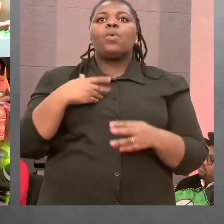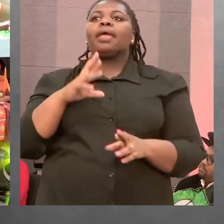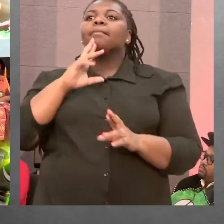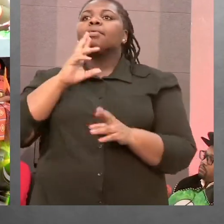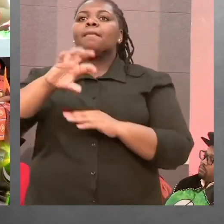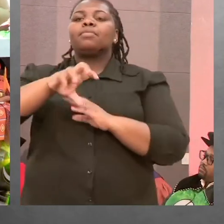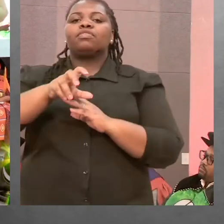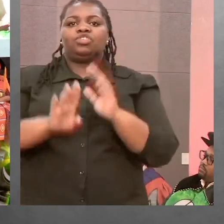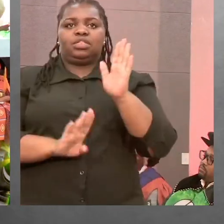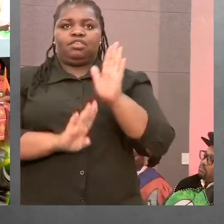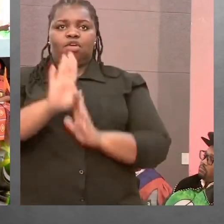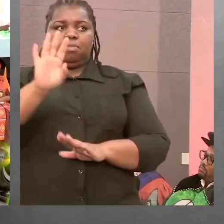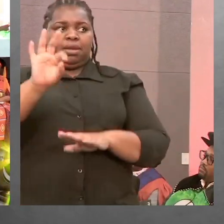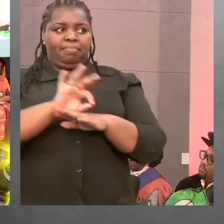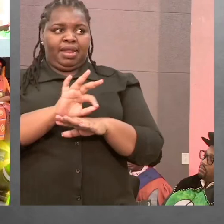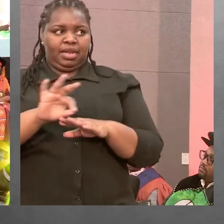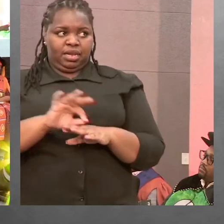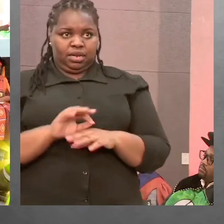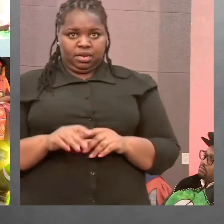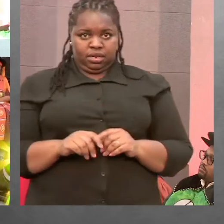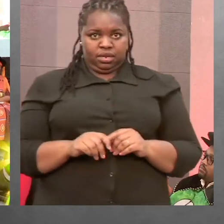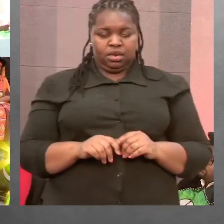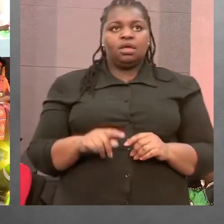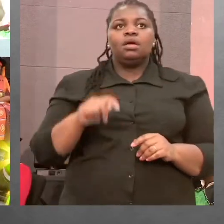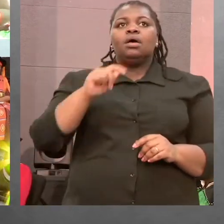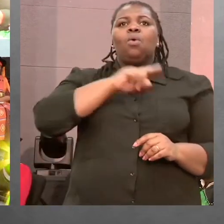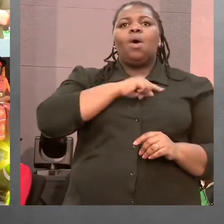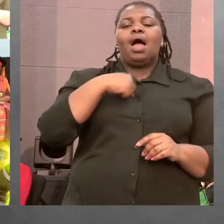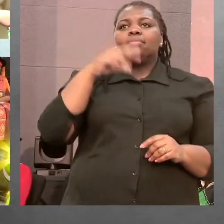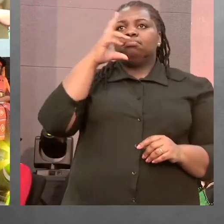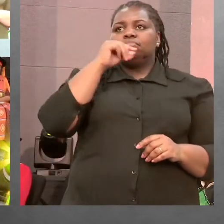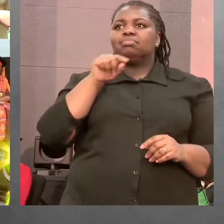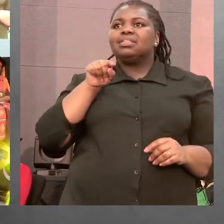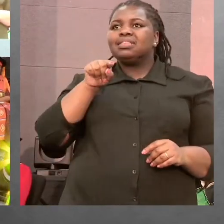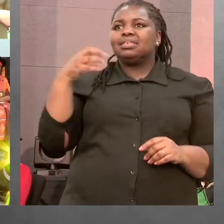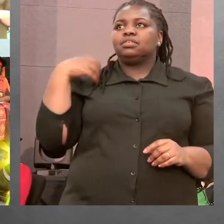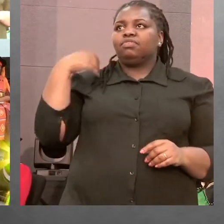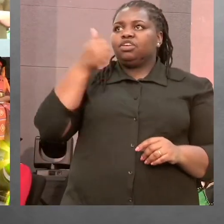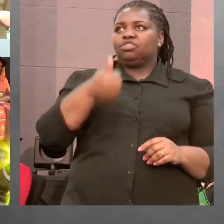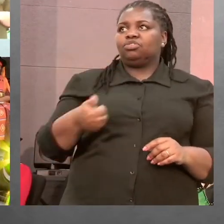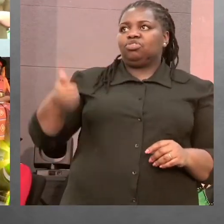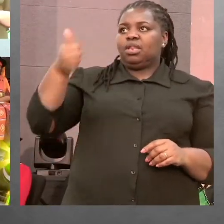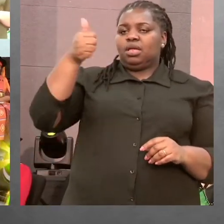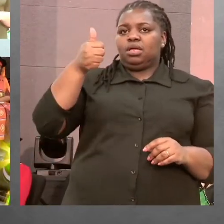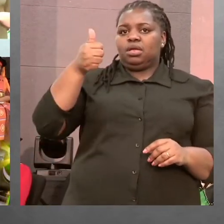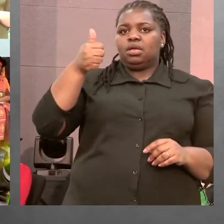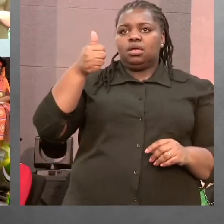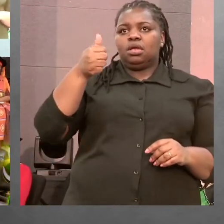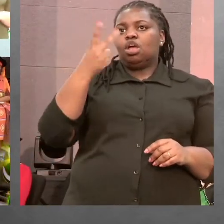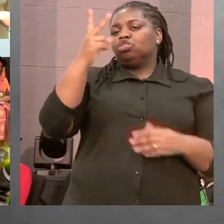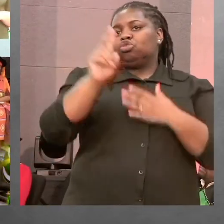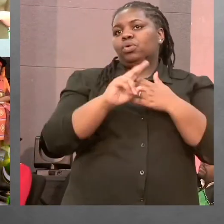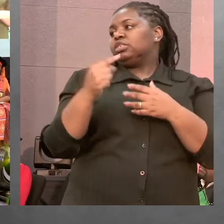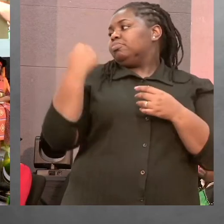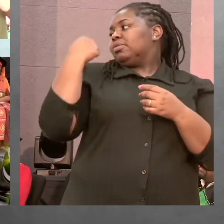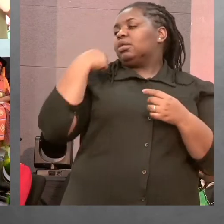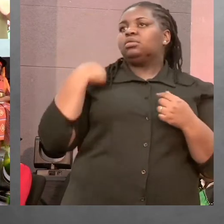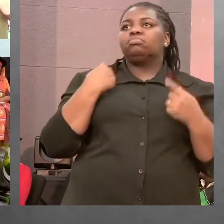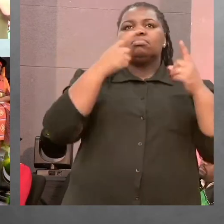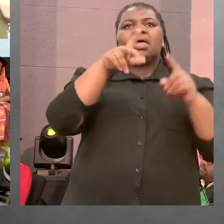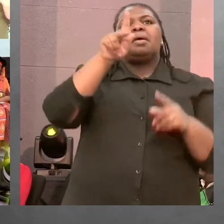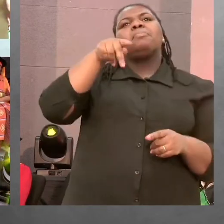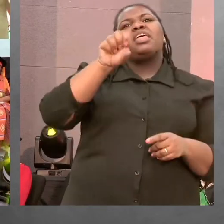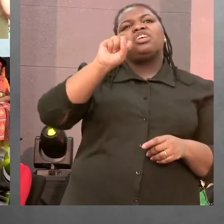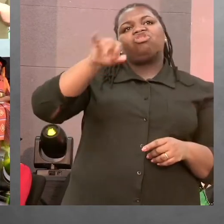provincial development plan. I'm raising this, Vice Chancellor, because 2 weeks back I was in Port St.